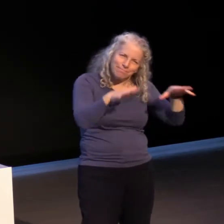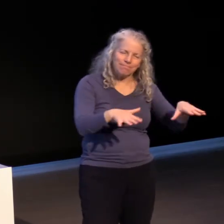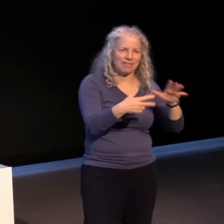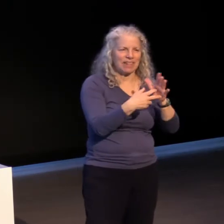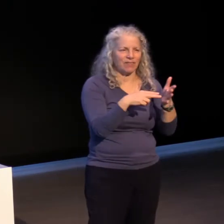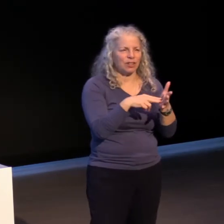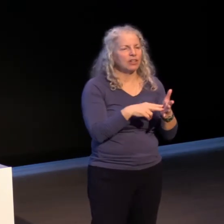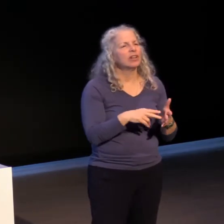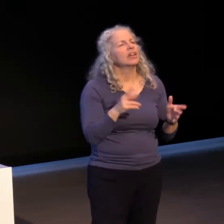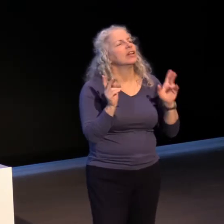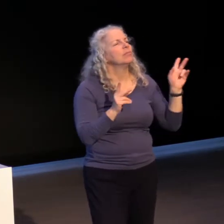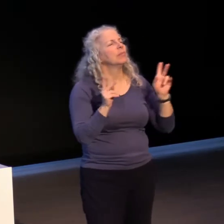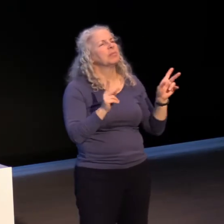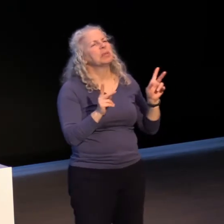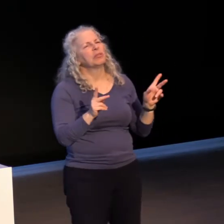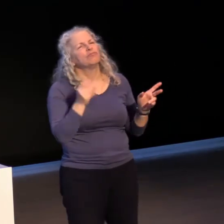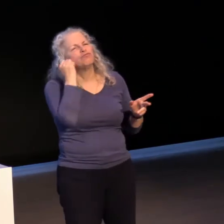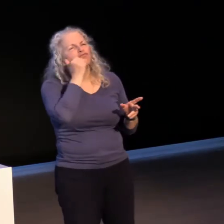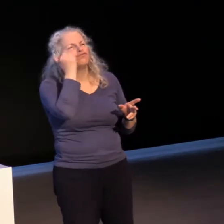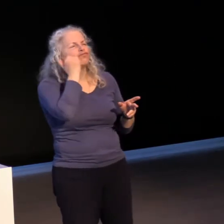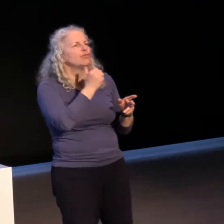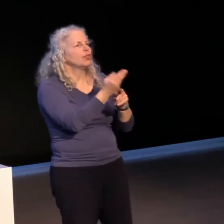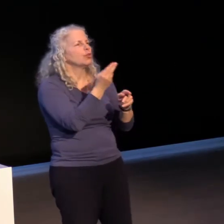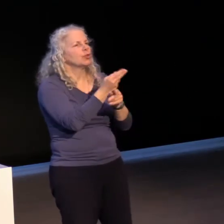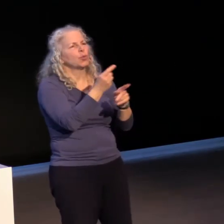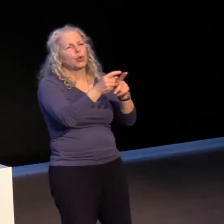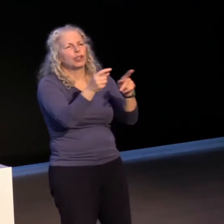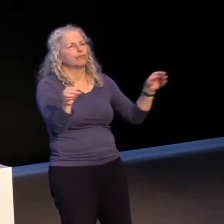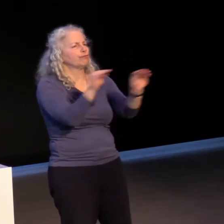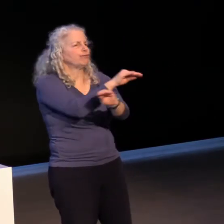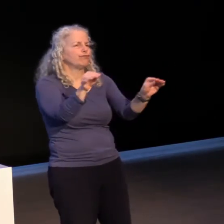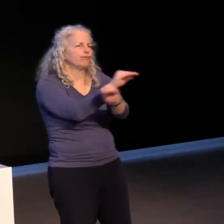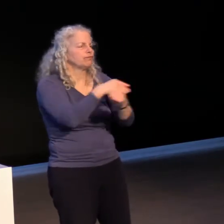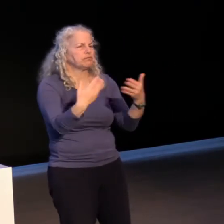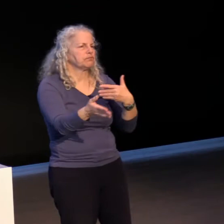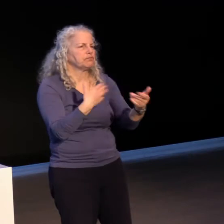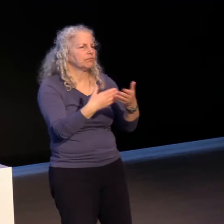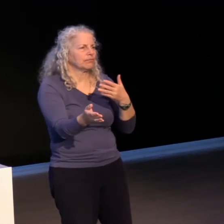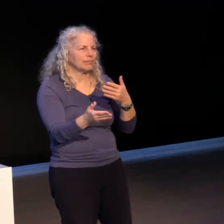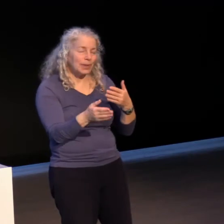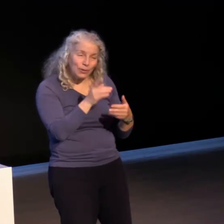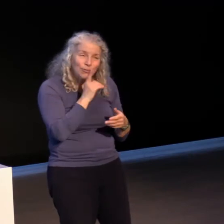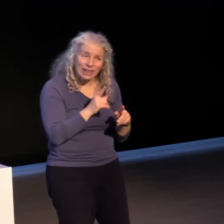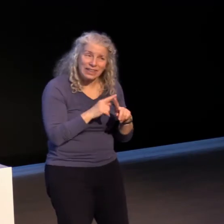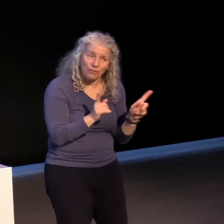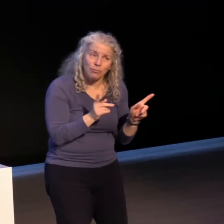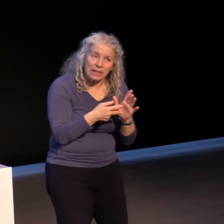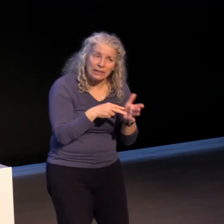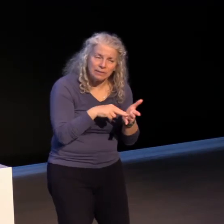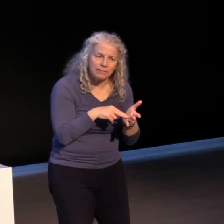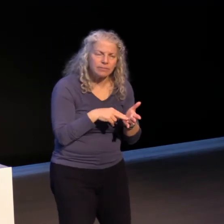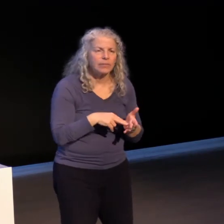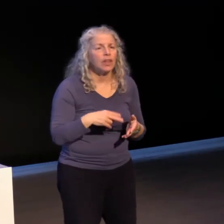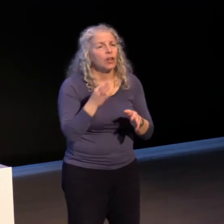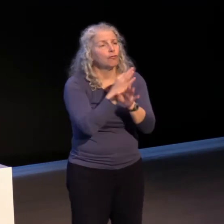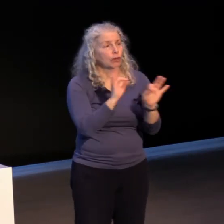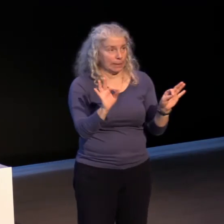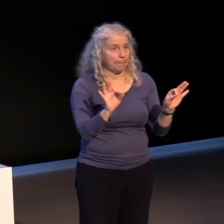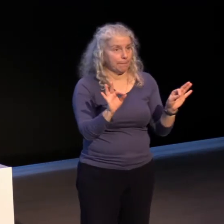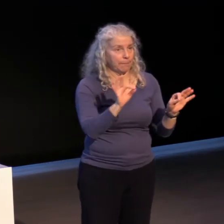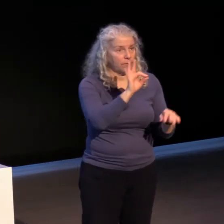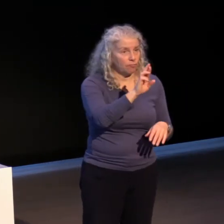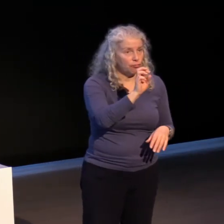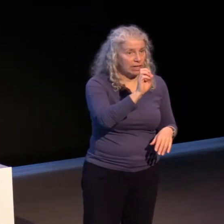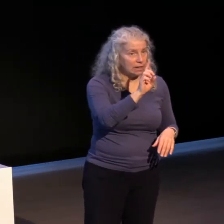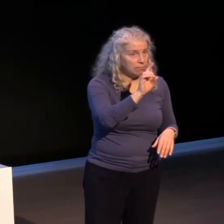everyday vernacular, we use the terms interchangeably. The word freedom can be defined as the